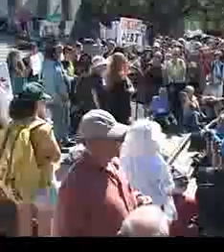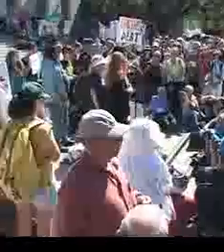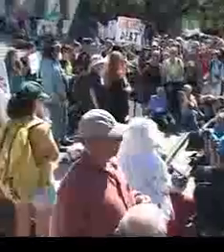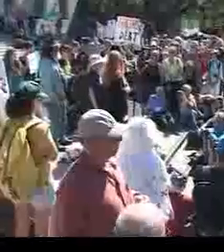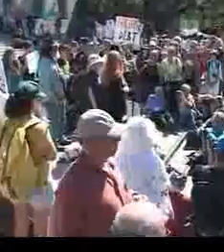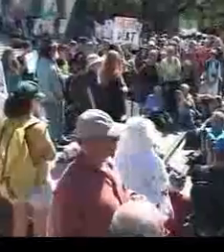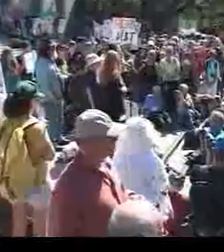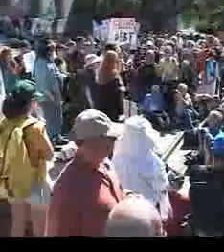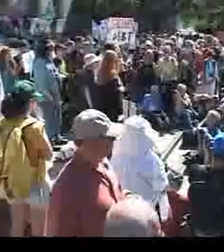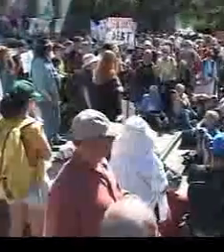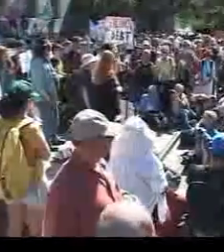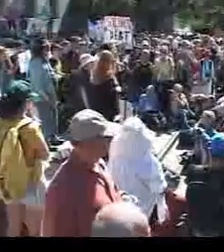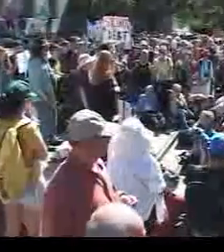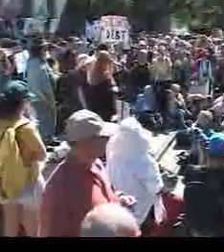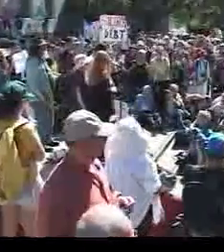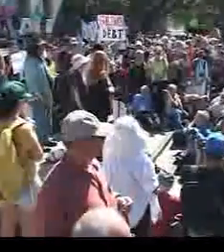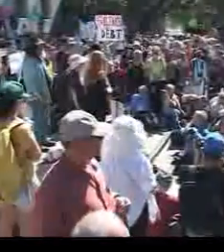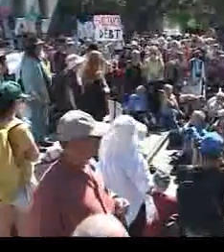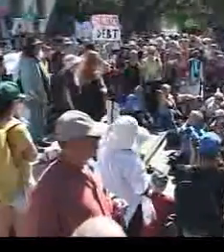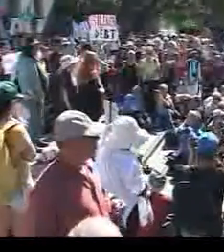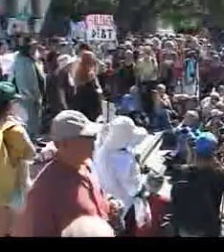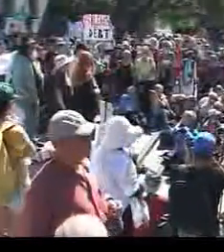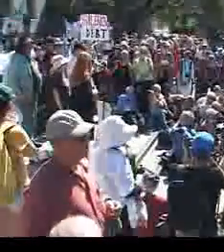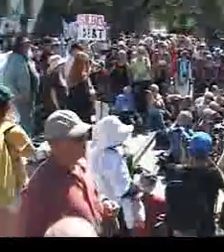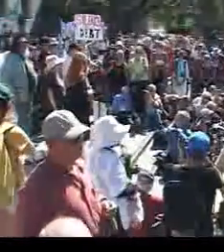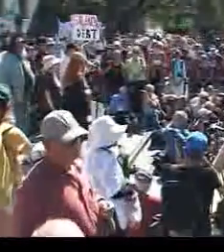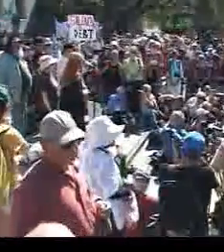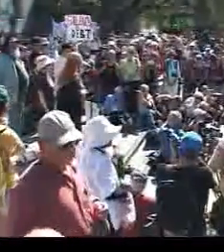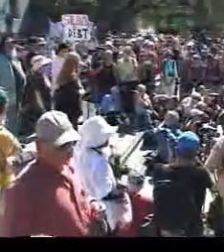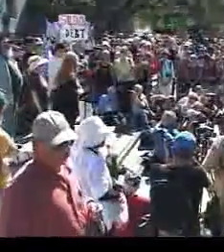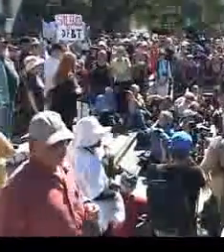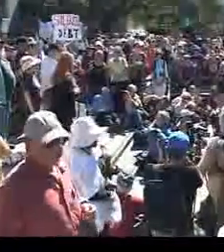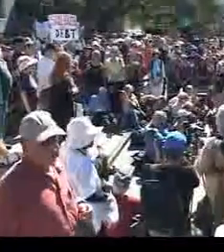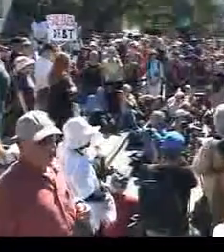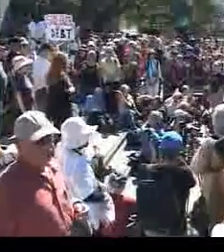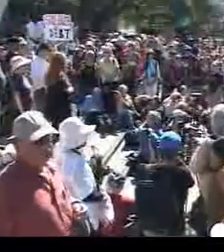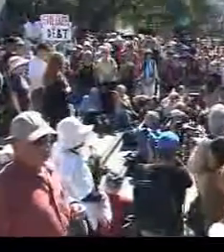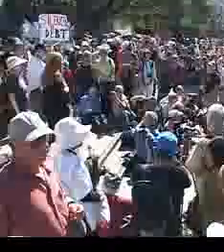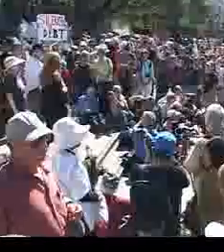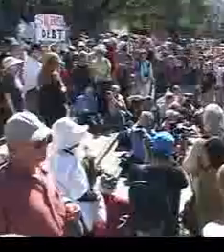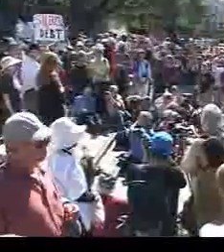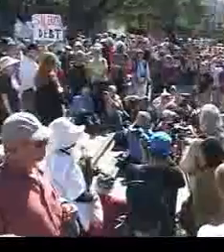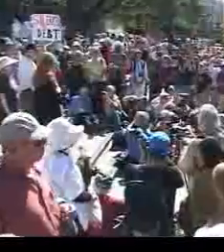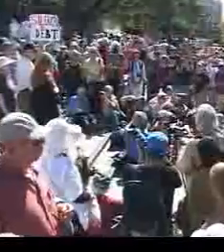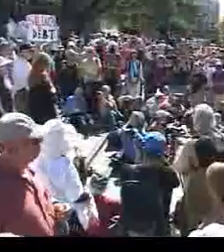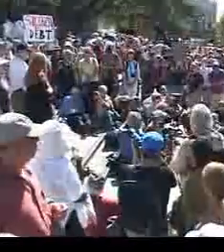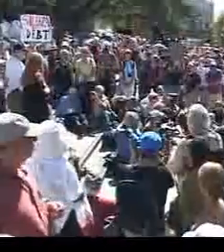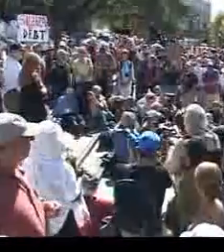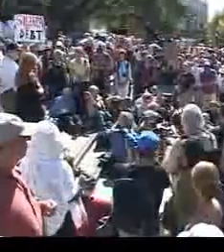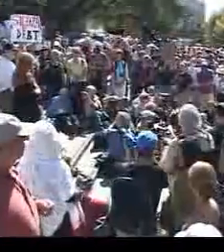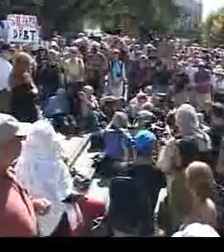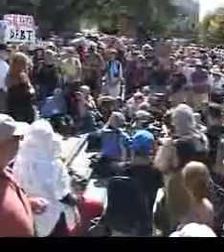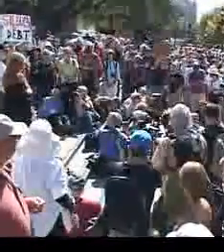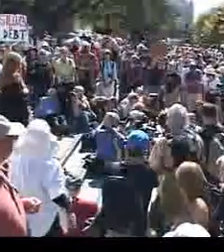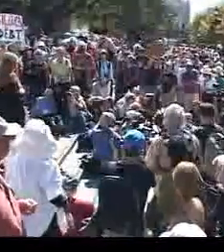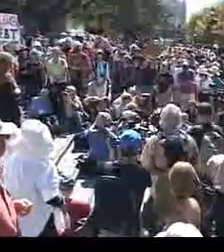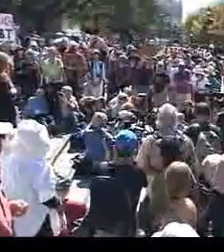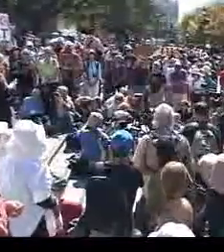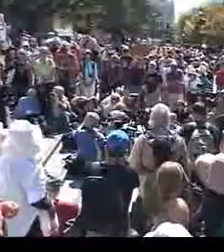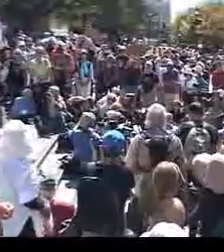Two ways in which sit-ins and civil disobedience and whatever, at least two major ways in which it can